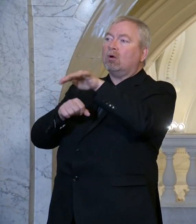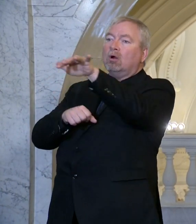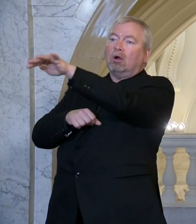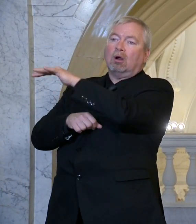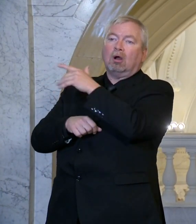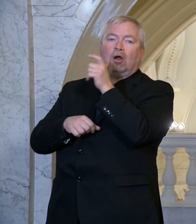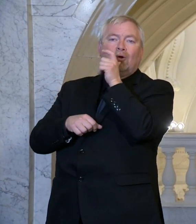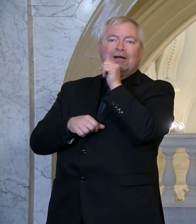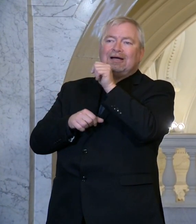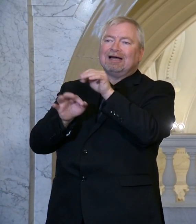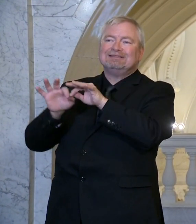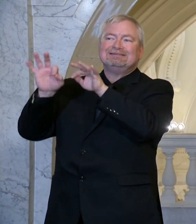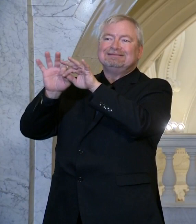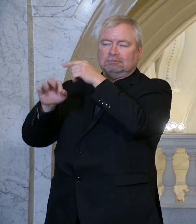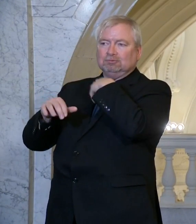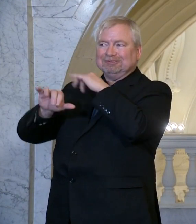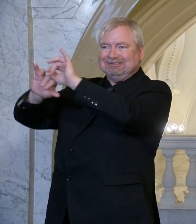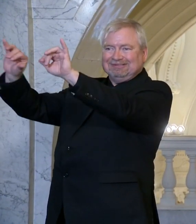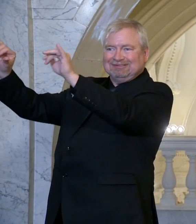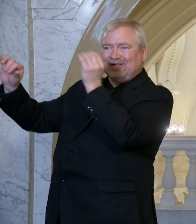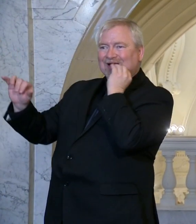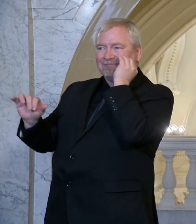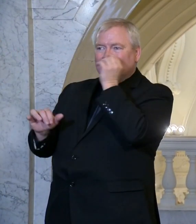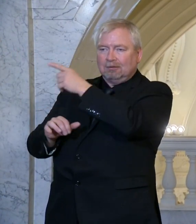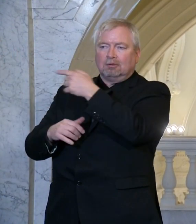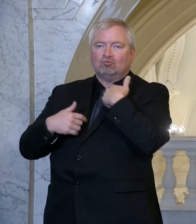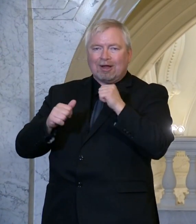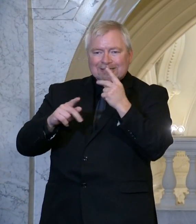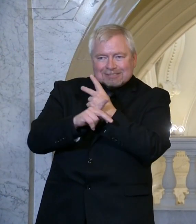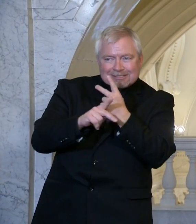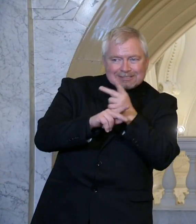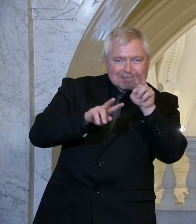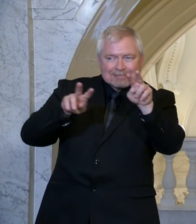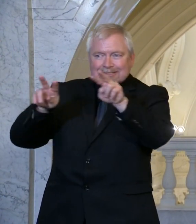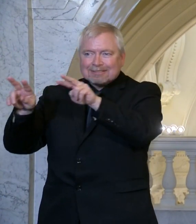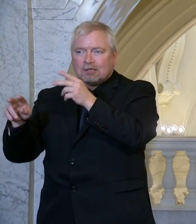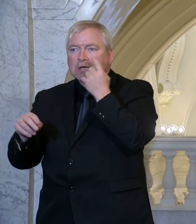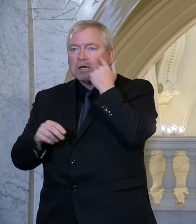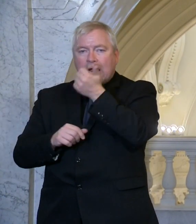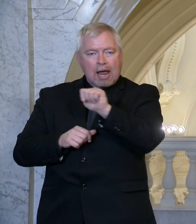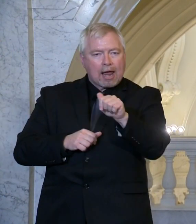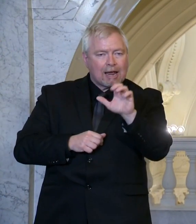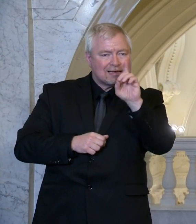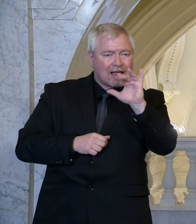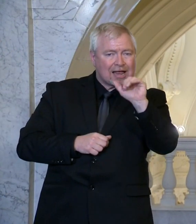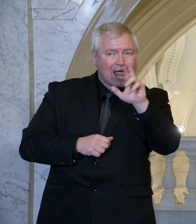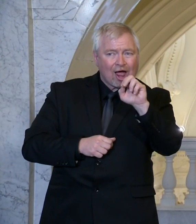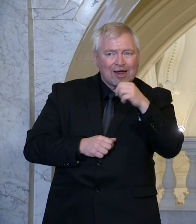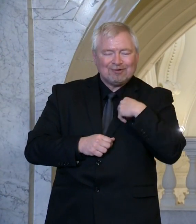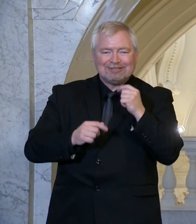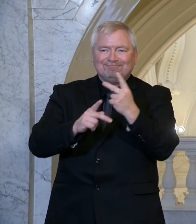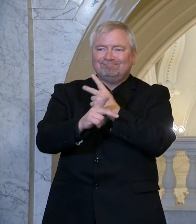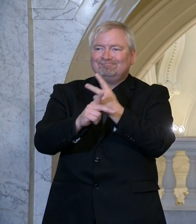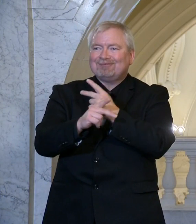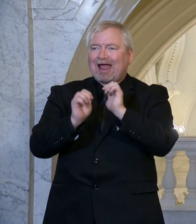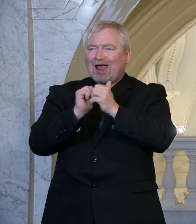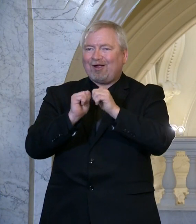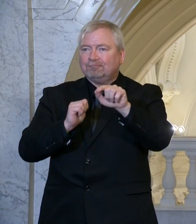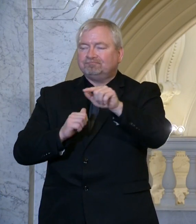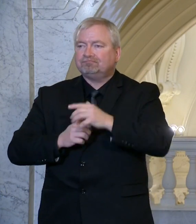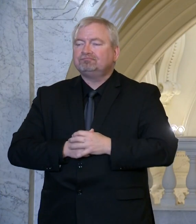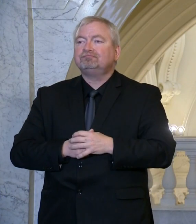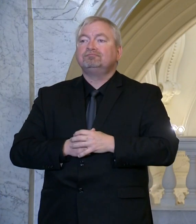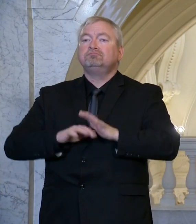past week to identify locations across Maryland that will provide child care. At this juncture, we have identified space for more